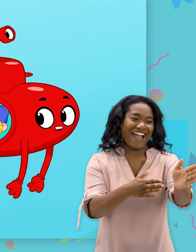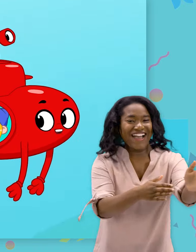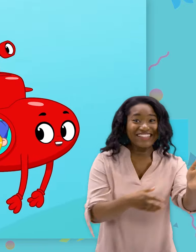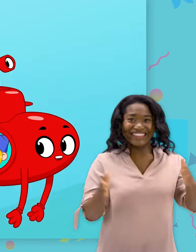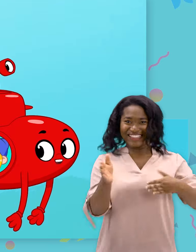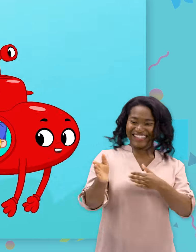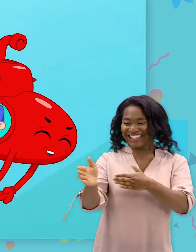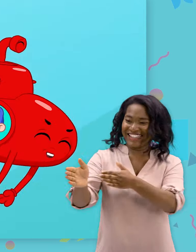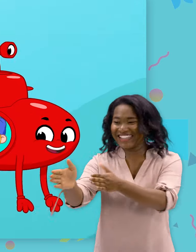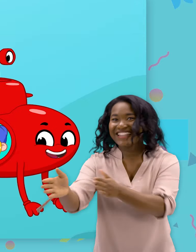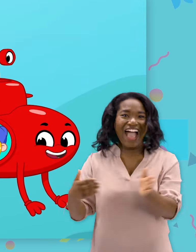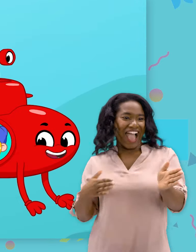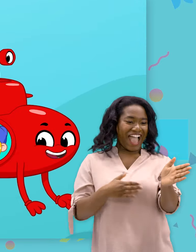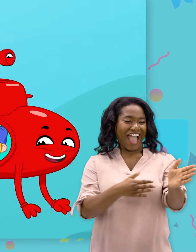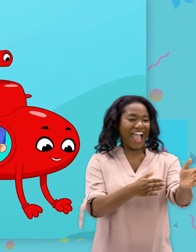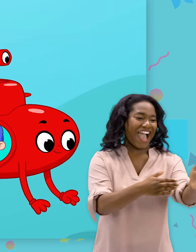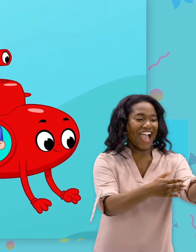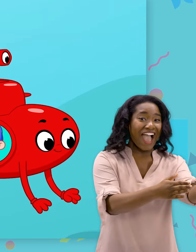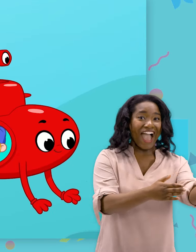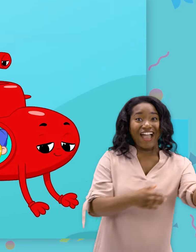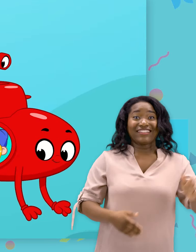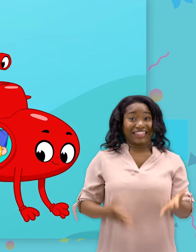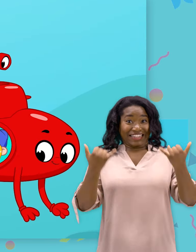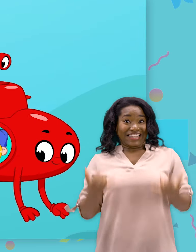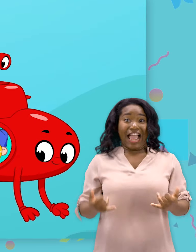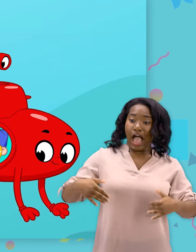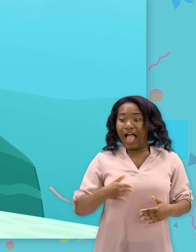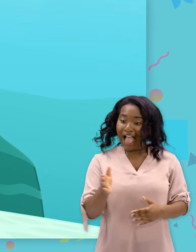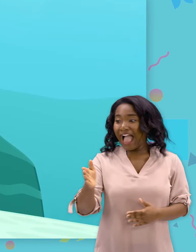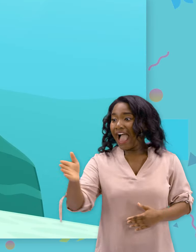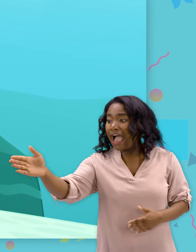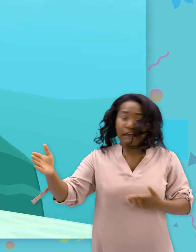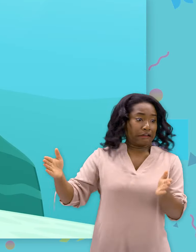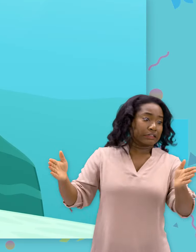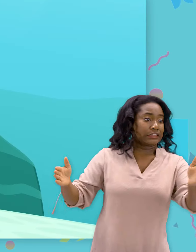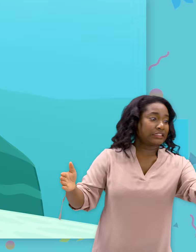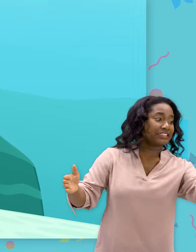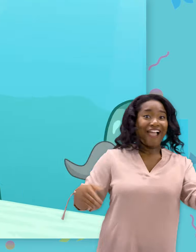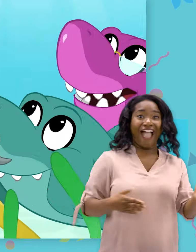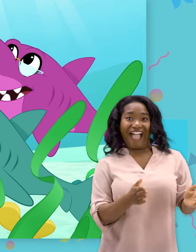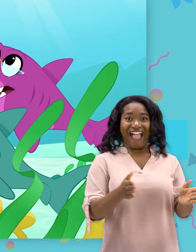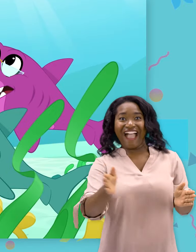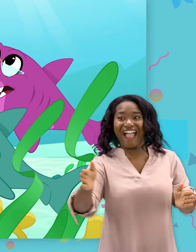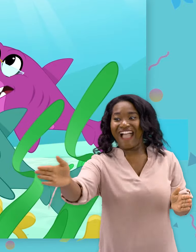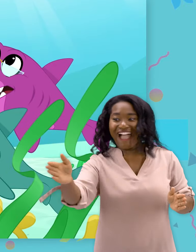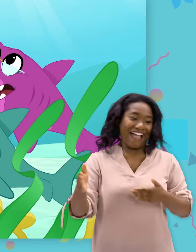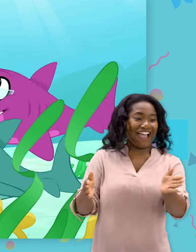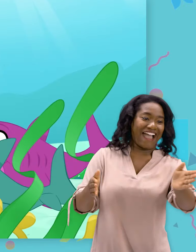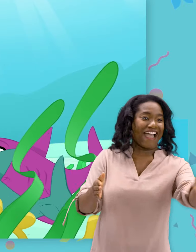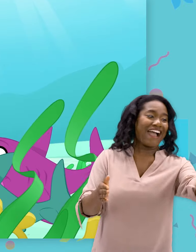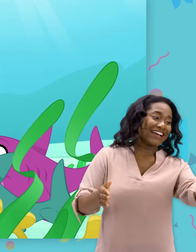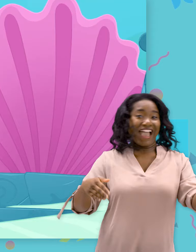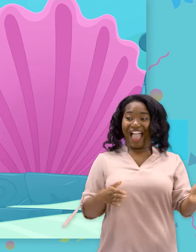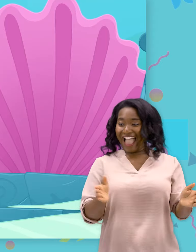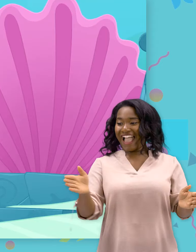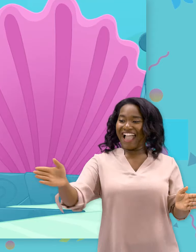do. Let's play tag, do do do do do do. Let's play tag. Swim away, do do do do do do. Swim away, do do